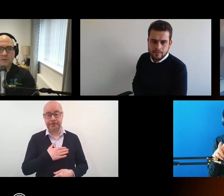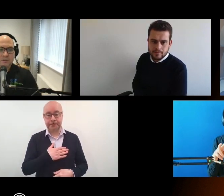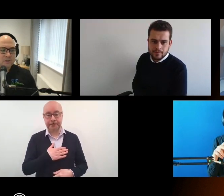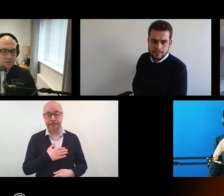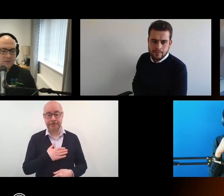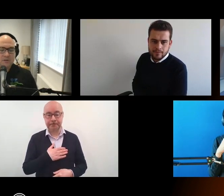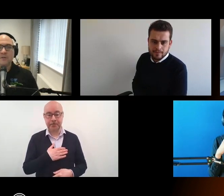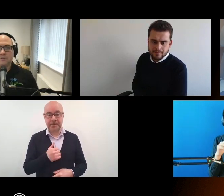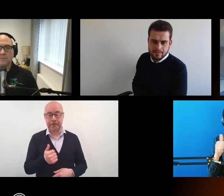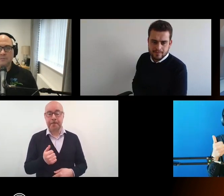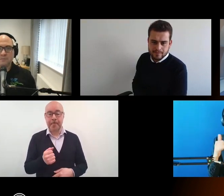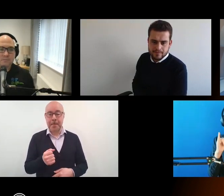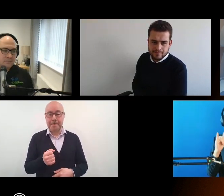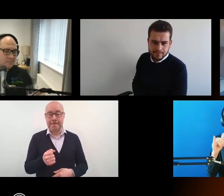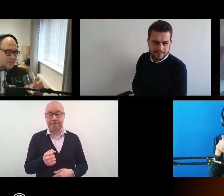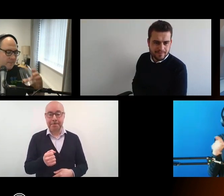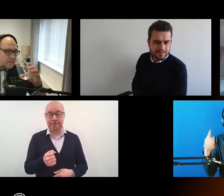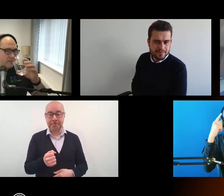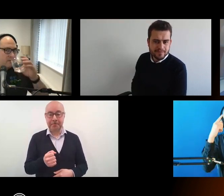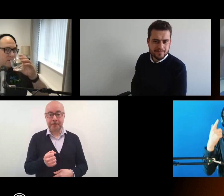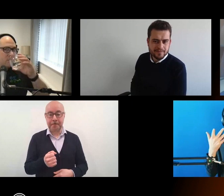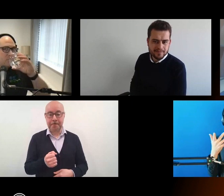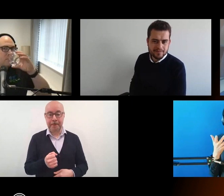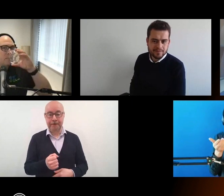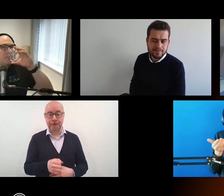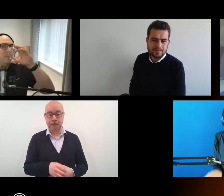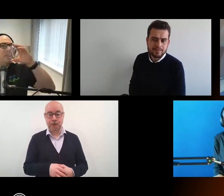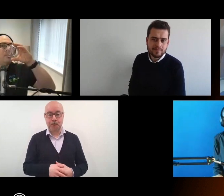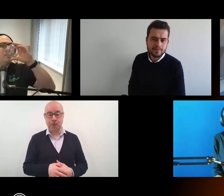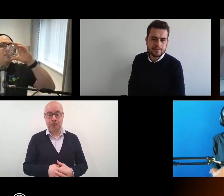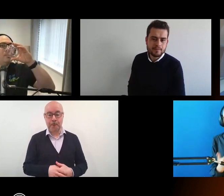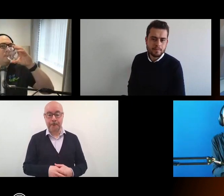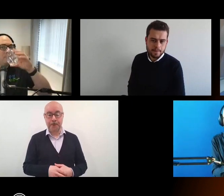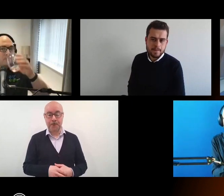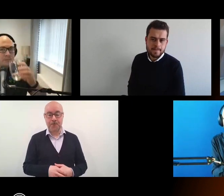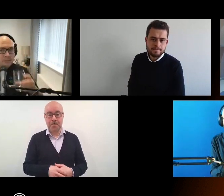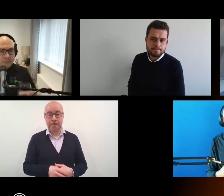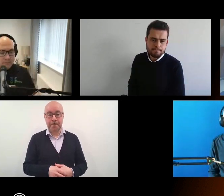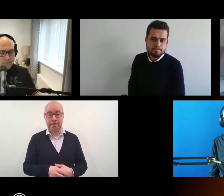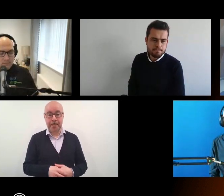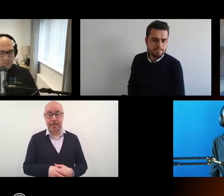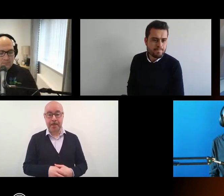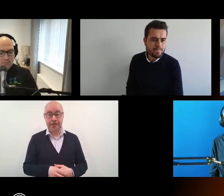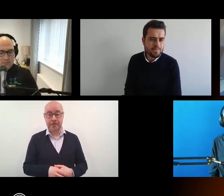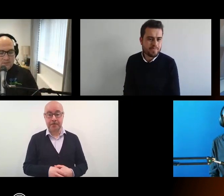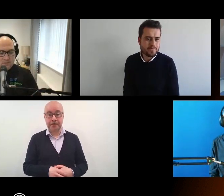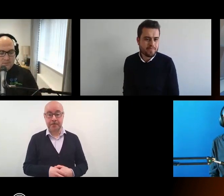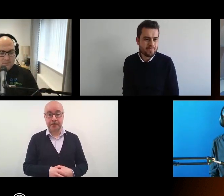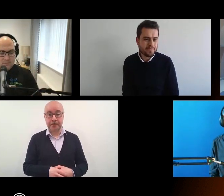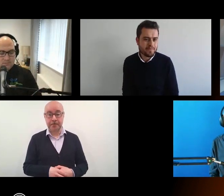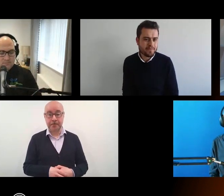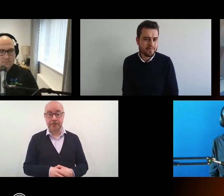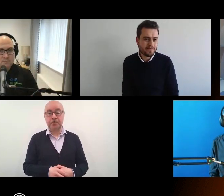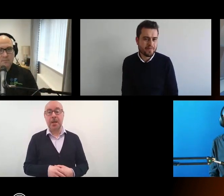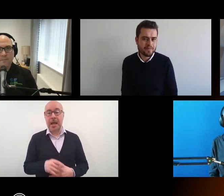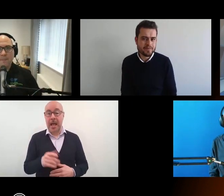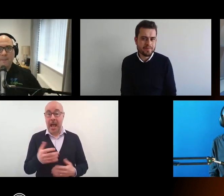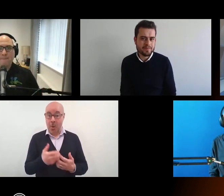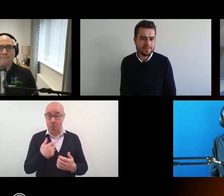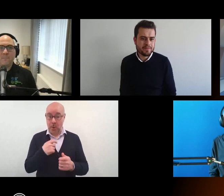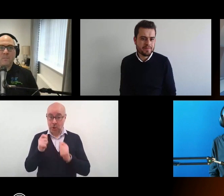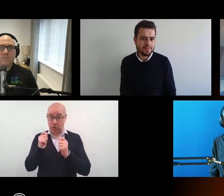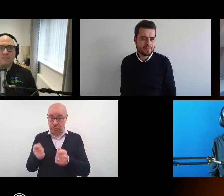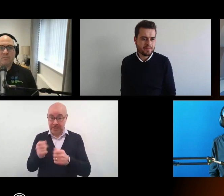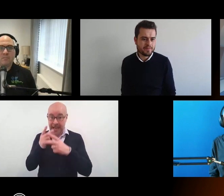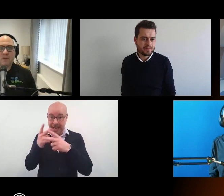return may be. Now, is that how we want to care for, treat people in